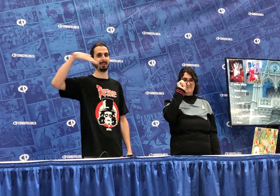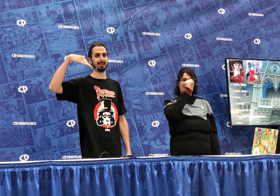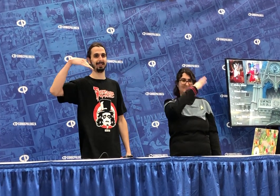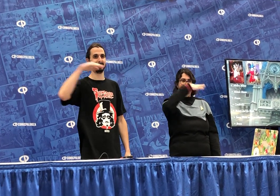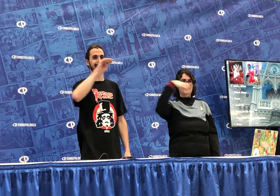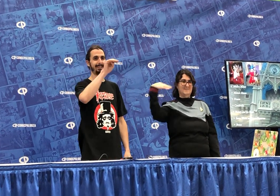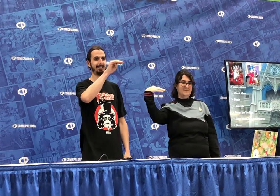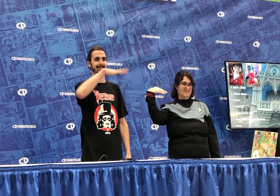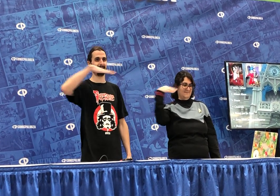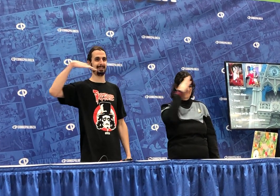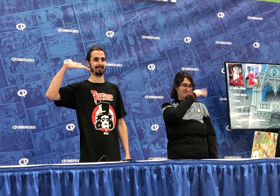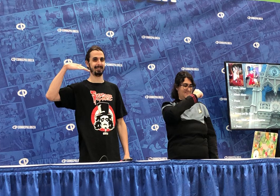And Moana,